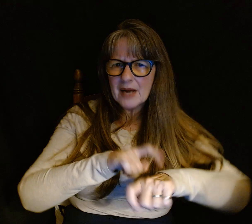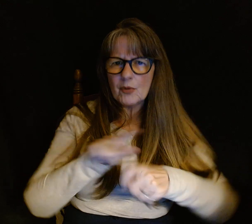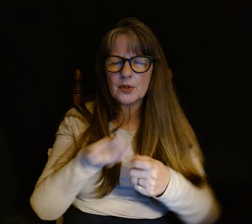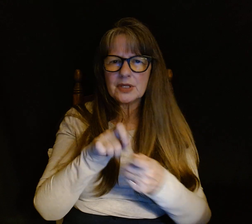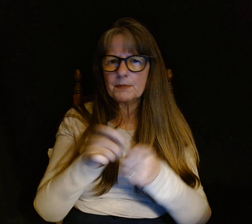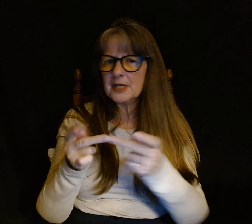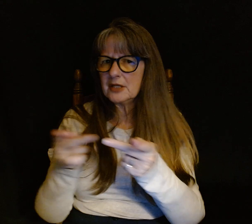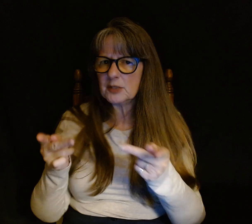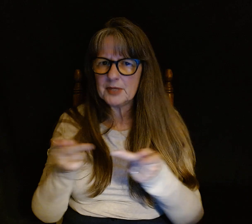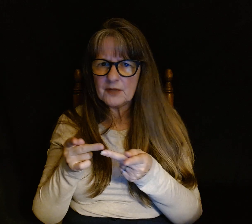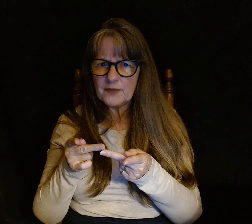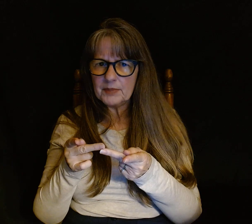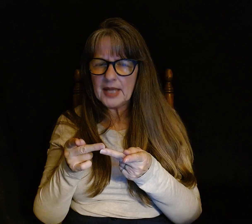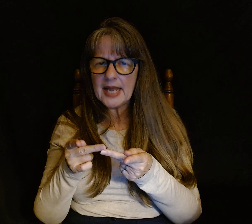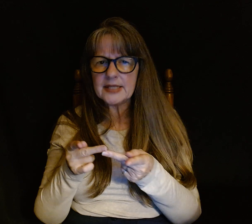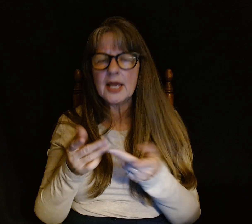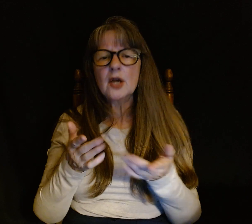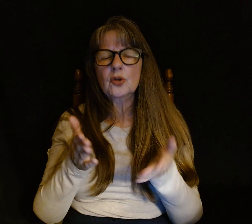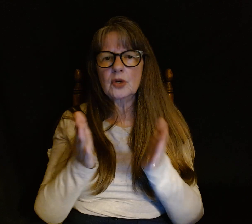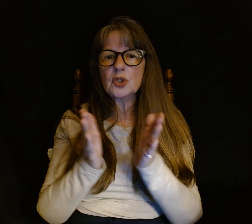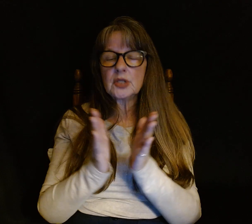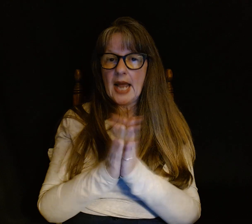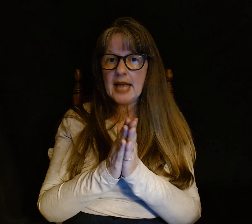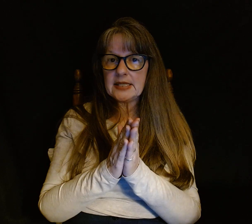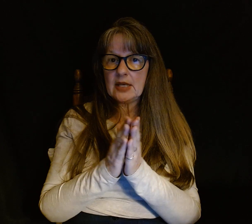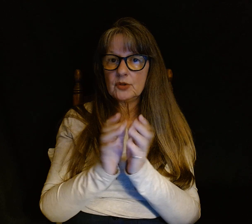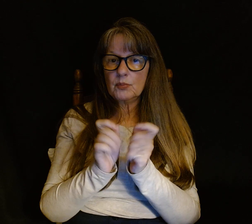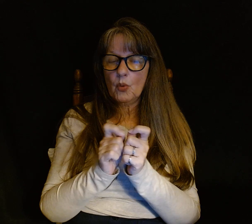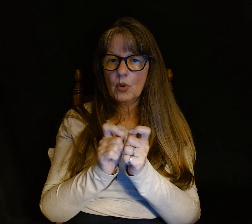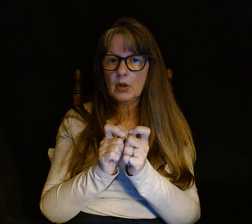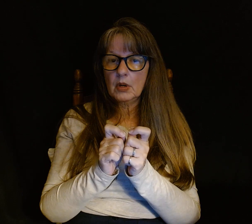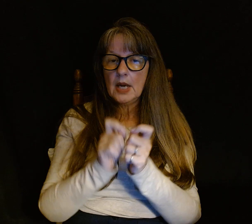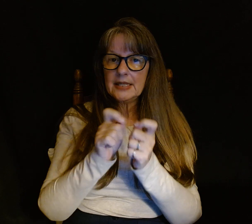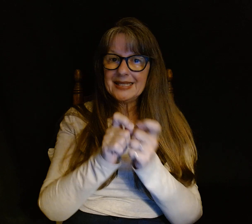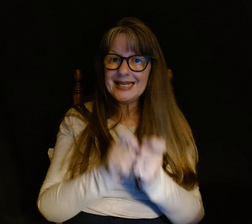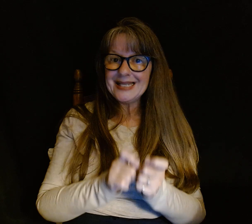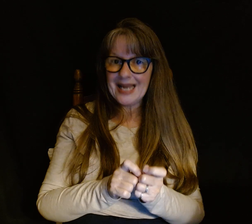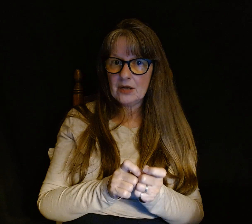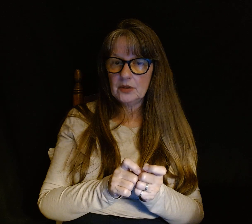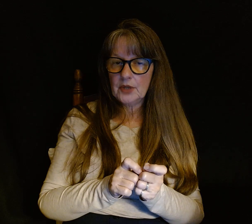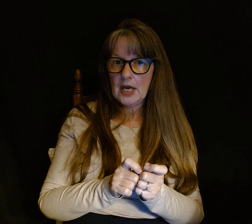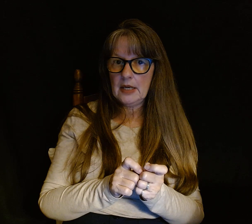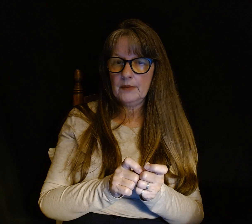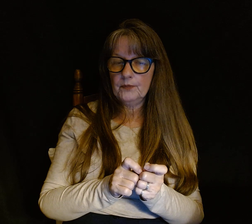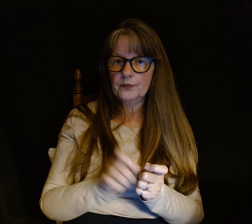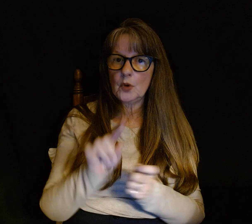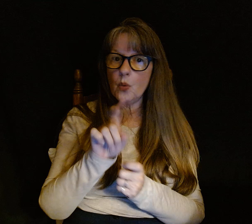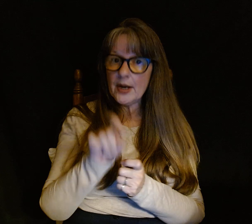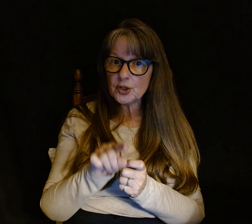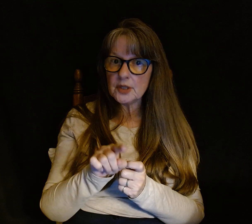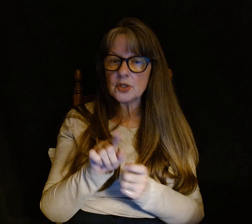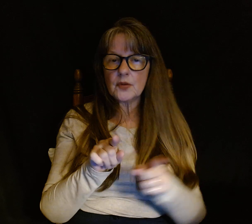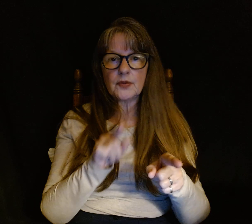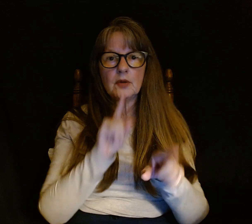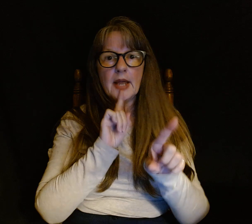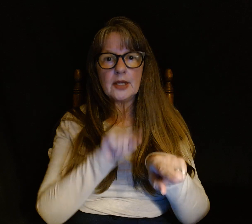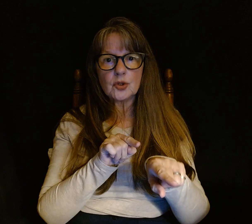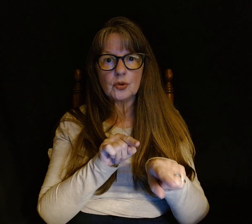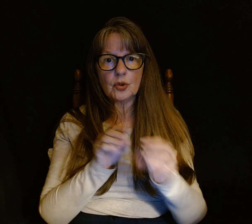or specific place. You can just ask those more detailed questions so that they'll answer you